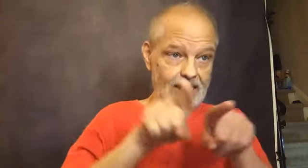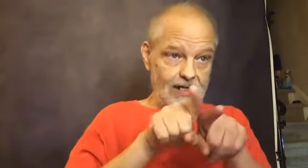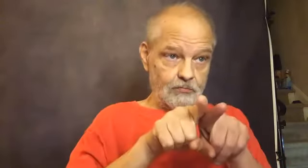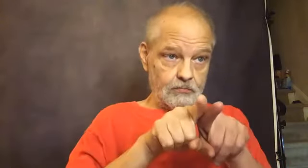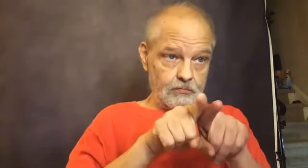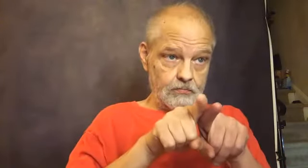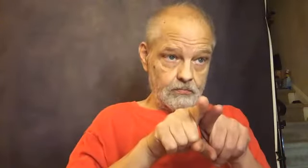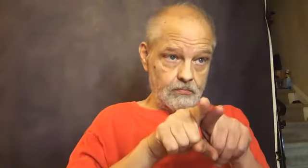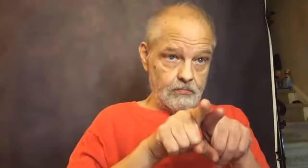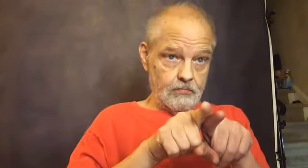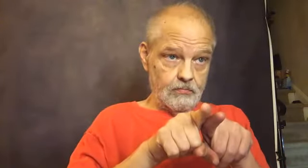same,